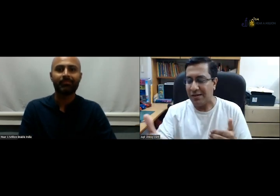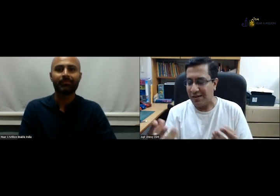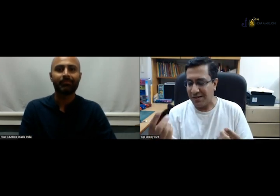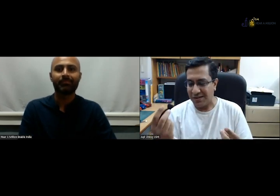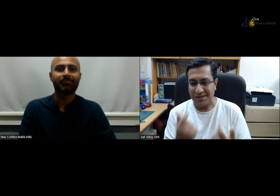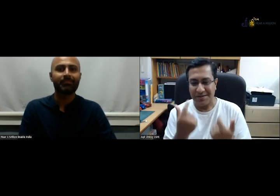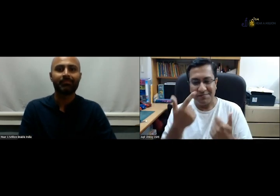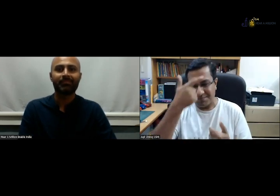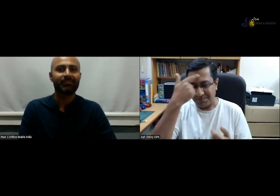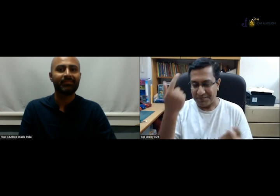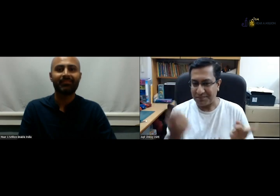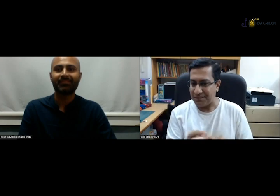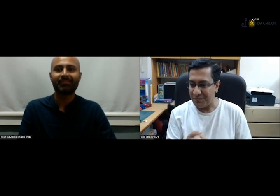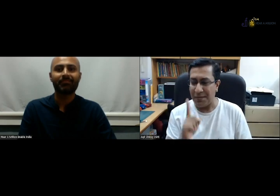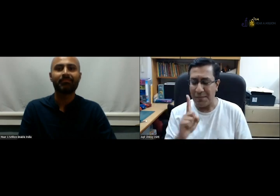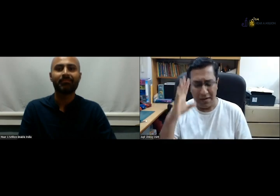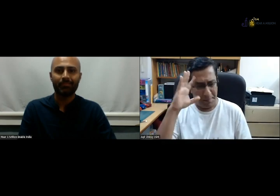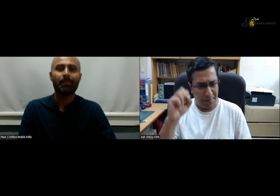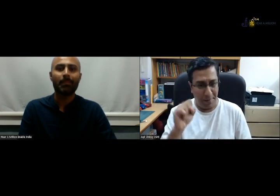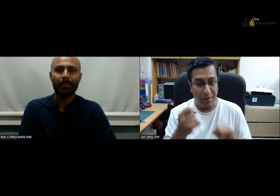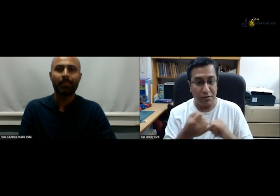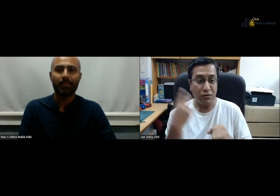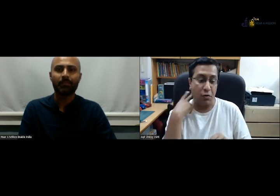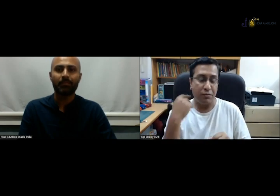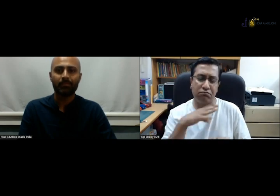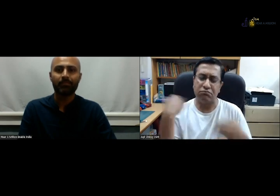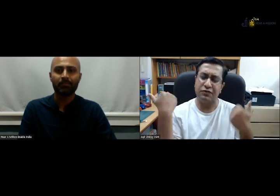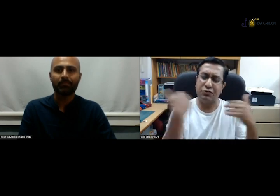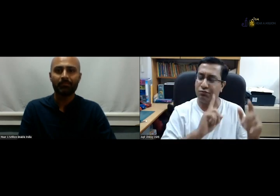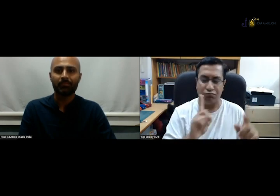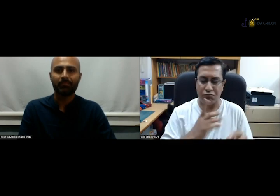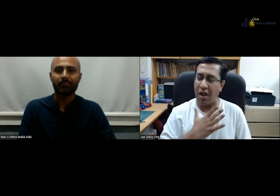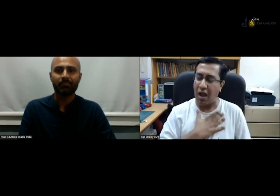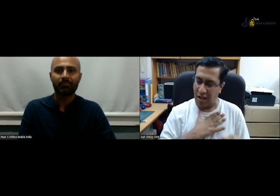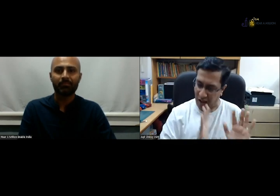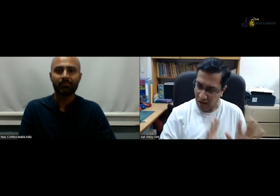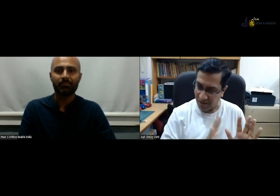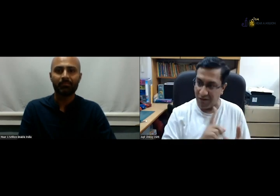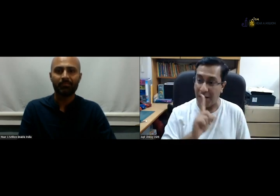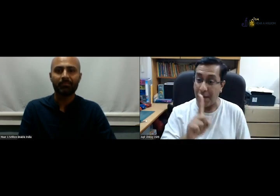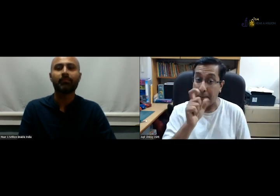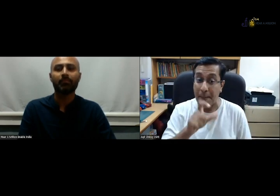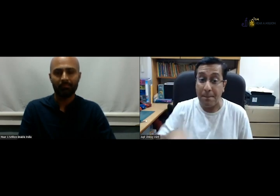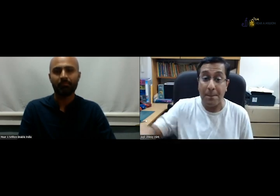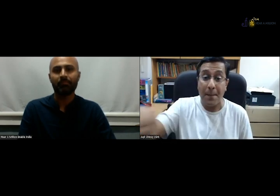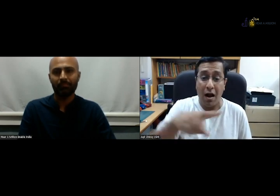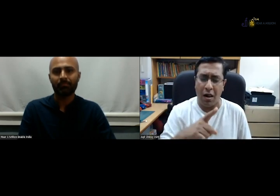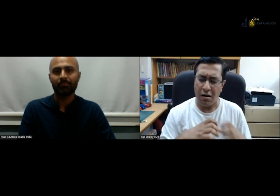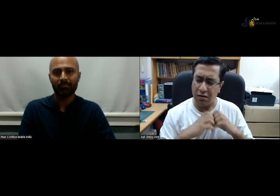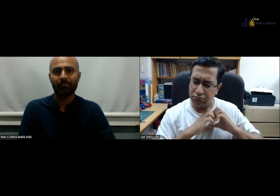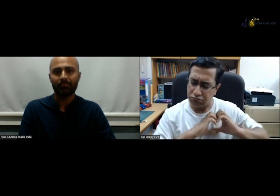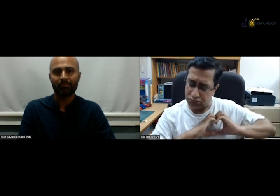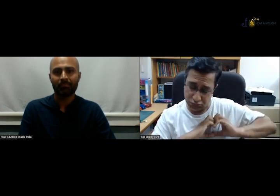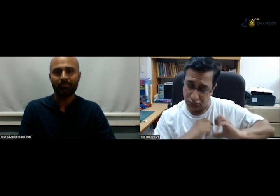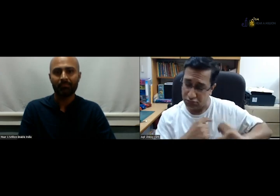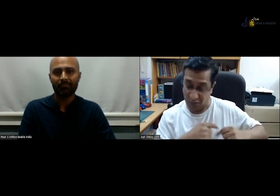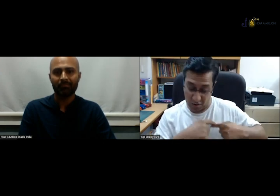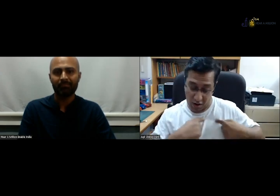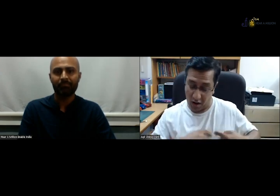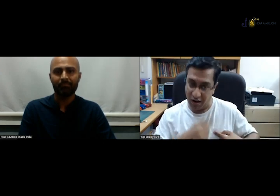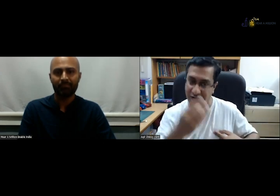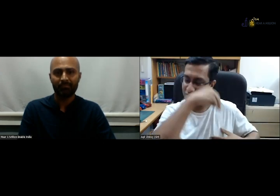And, I truly feel that, we should have discussed it before. It's just time has really passed like